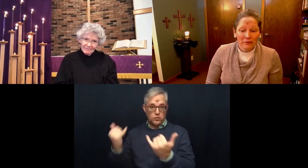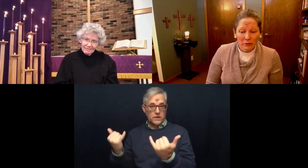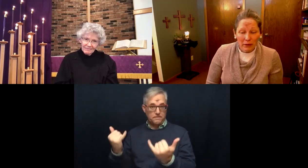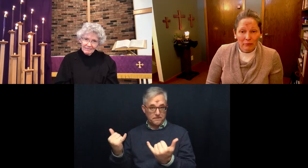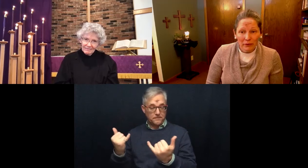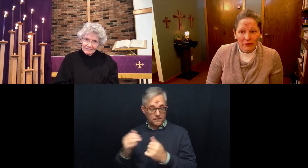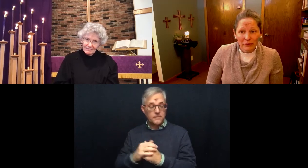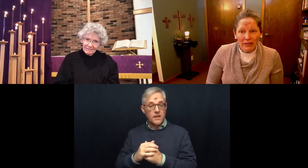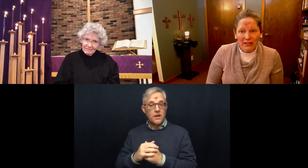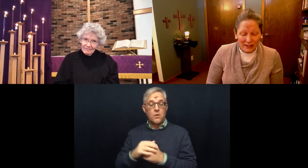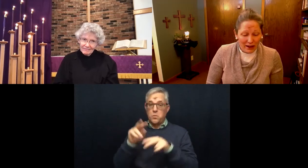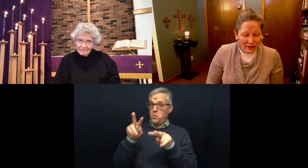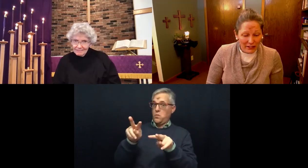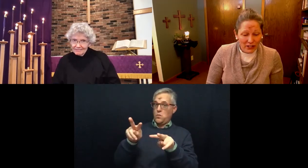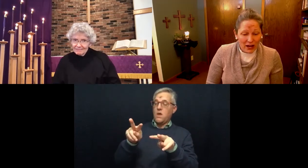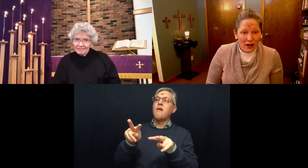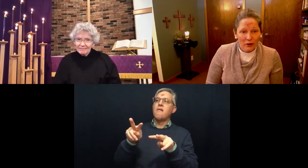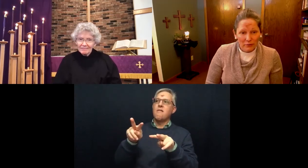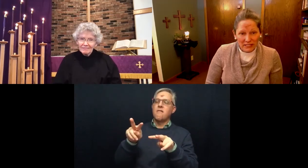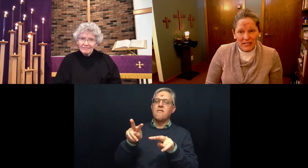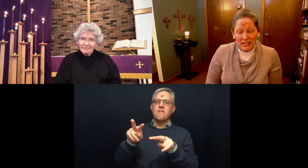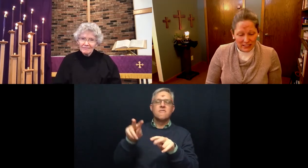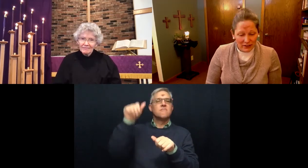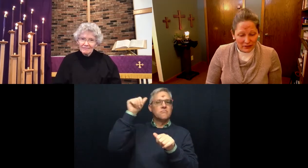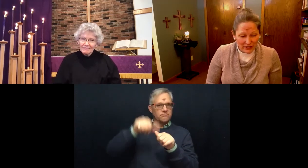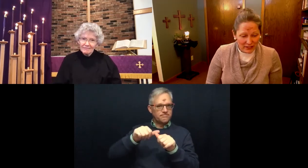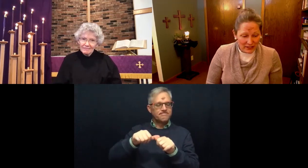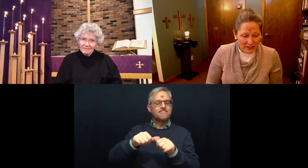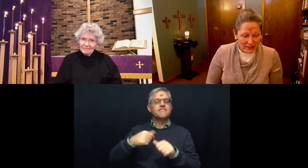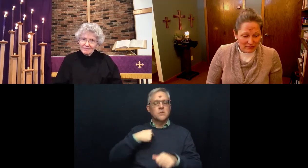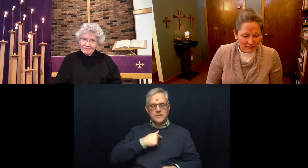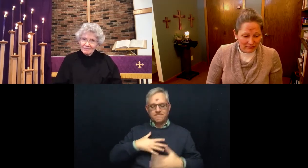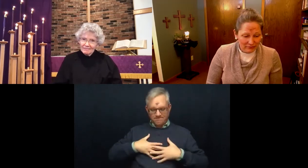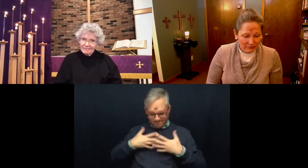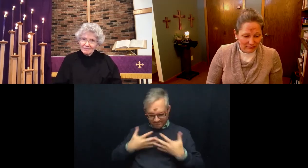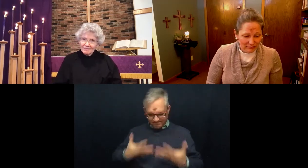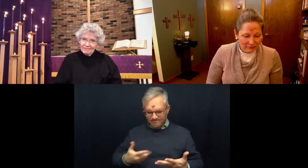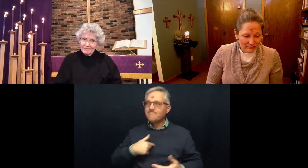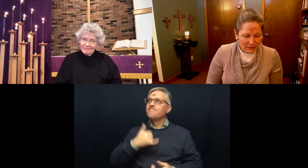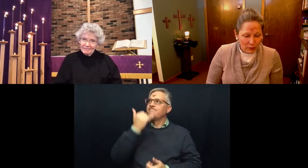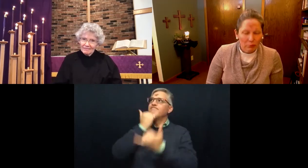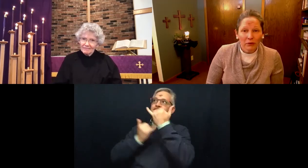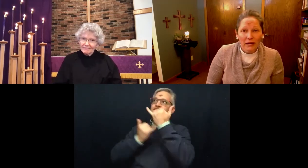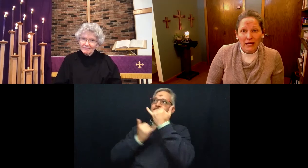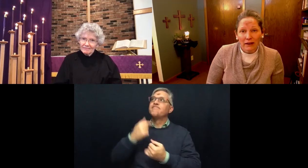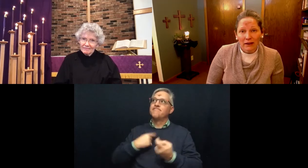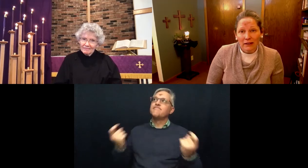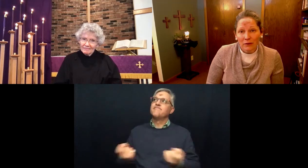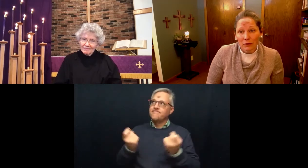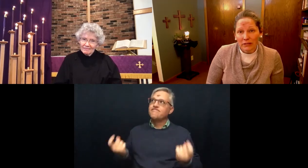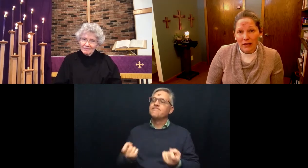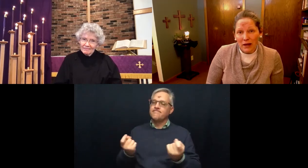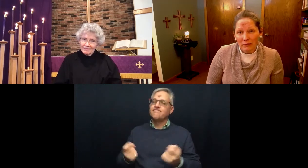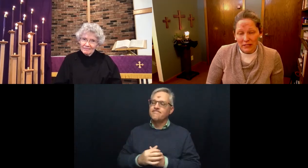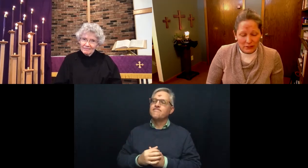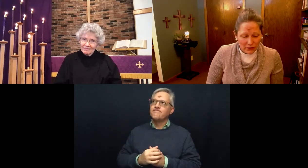we remember that we acknowledge our mistakes and our sins. And we pray that